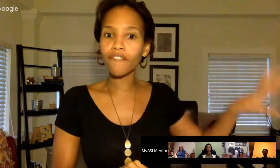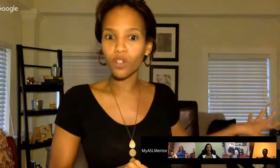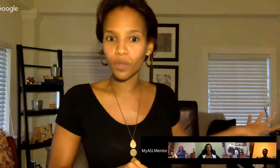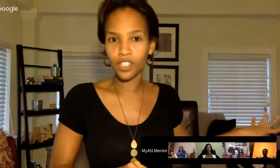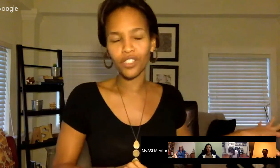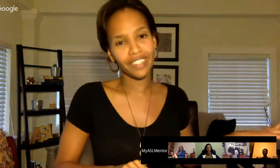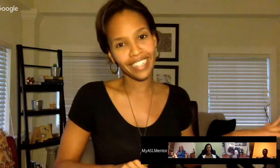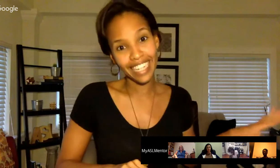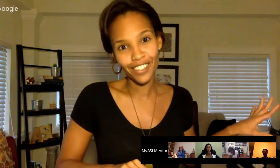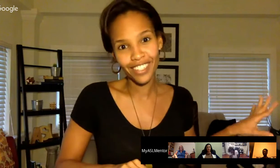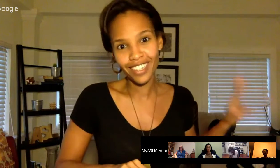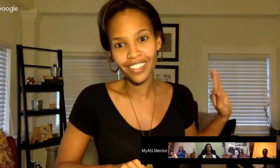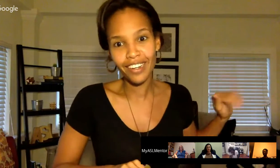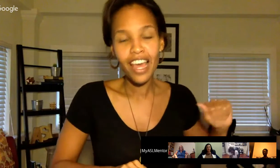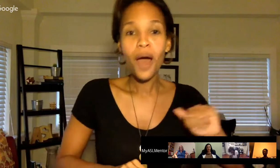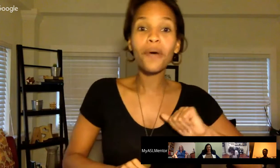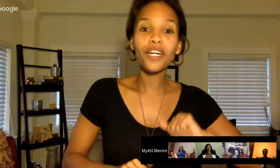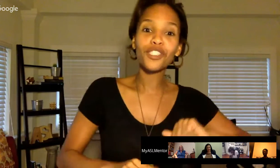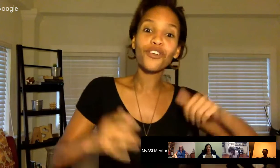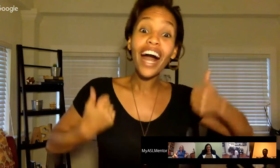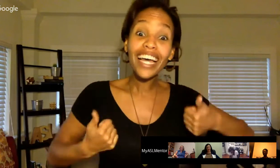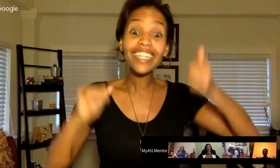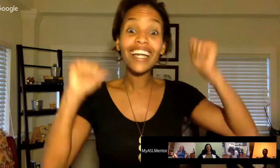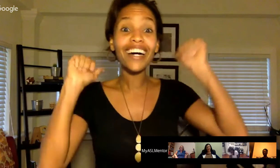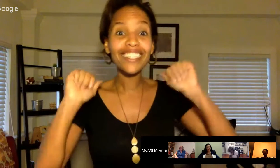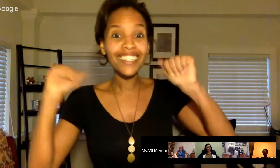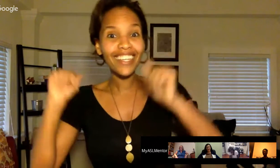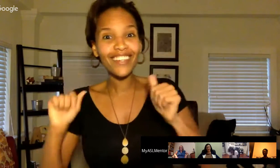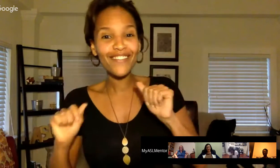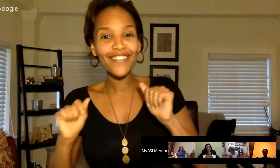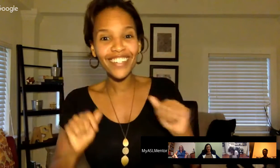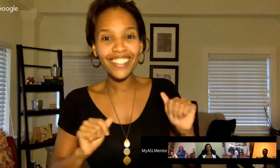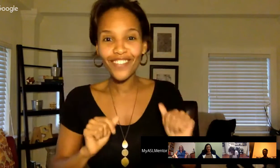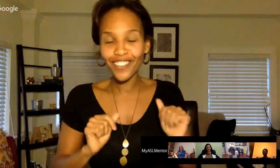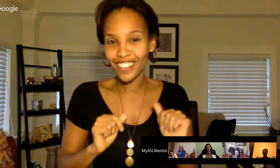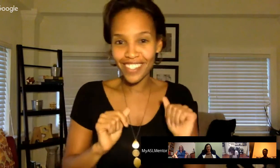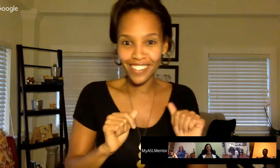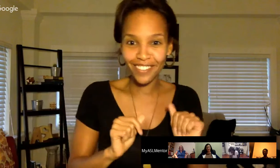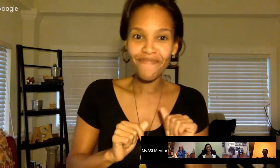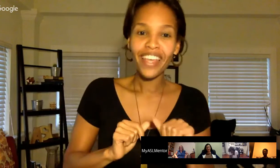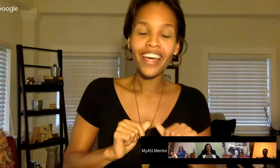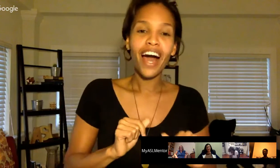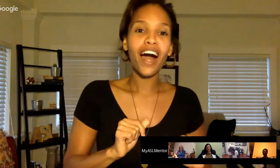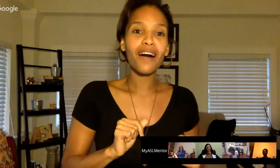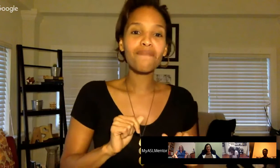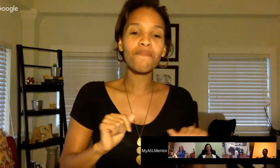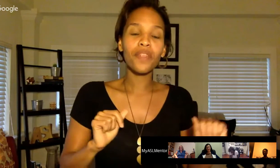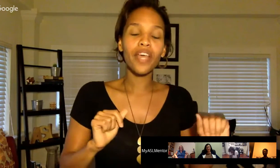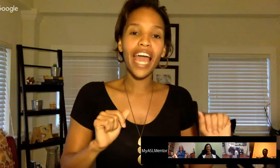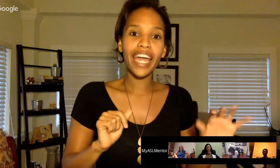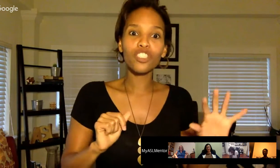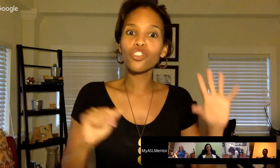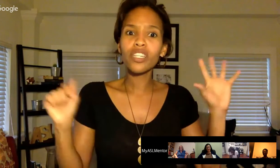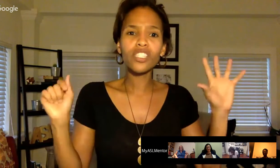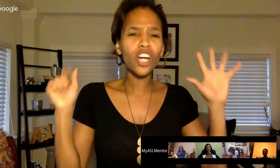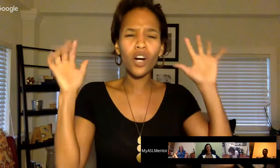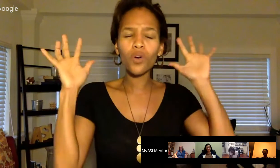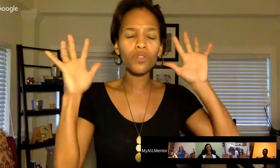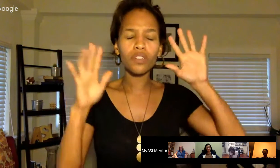words influence you. Easier said than done. But try not to let those words influence you.